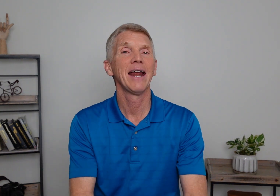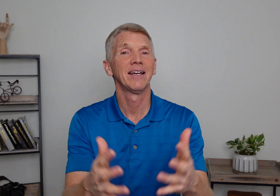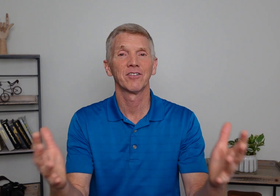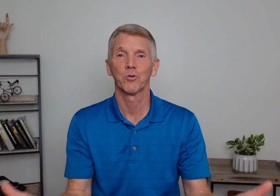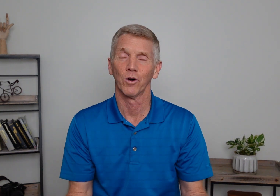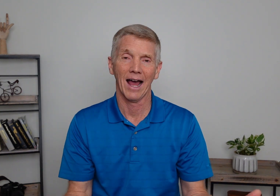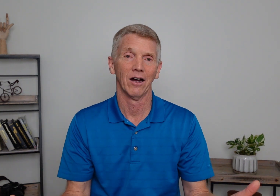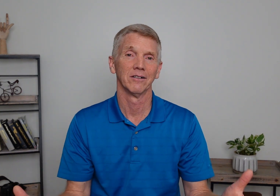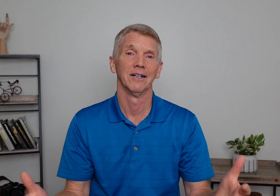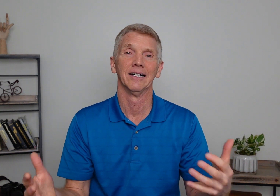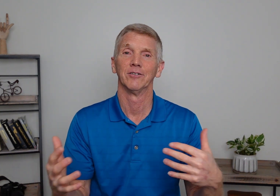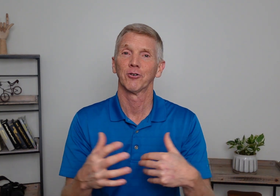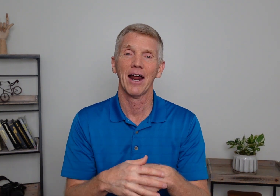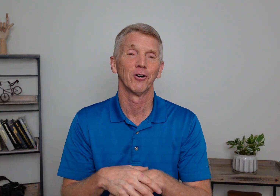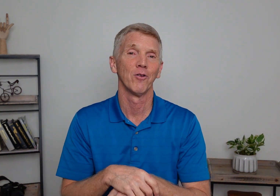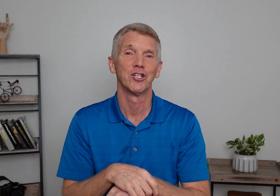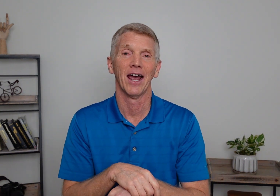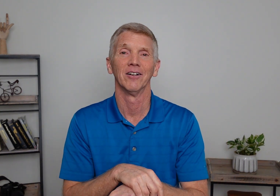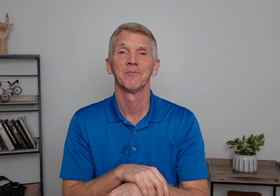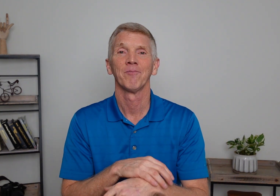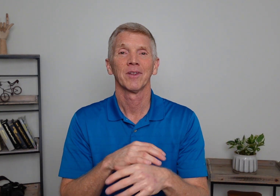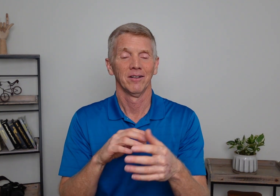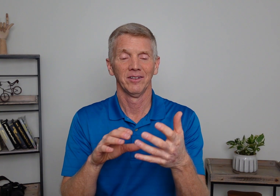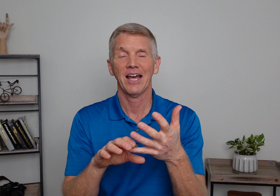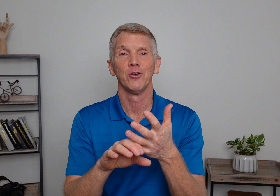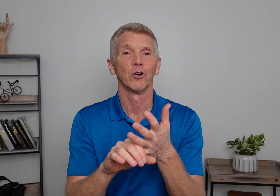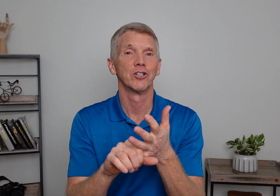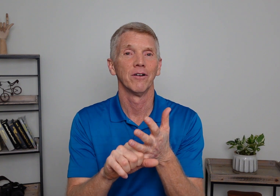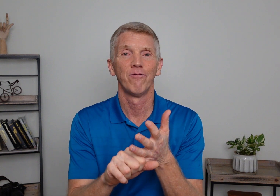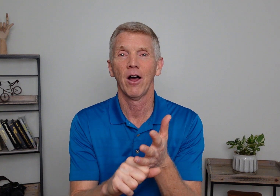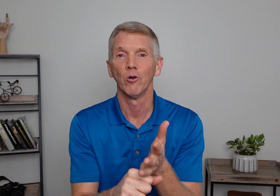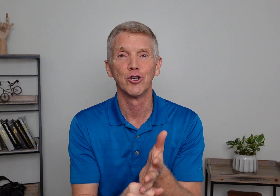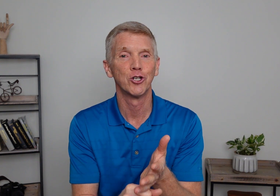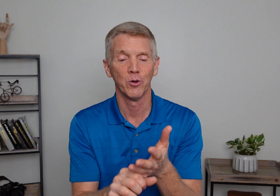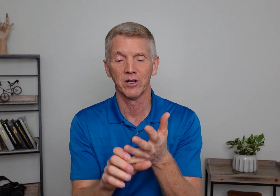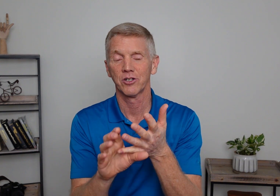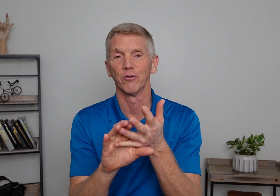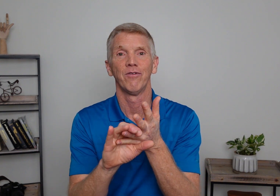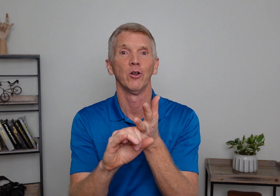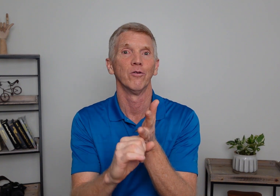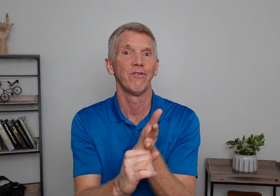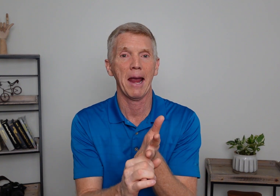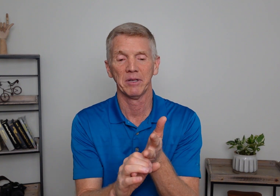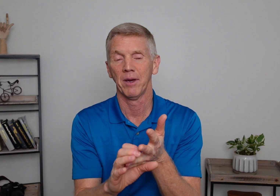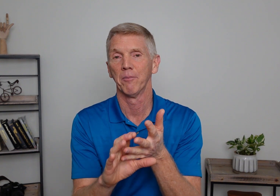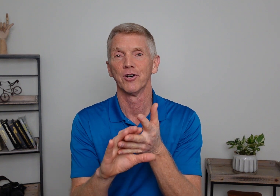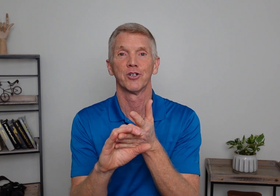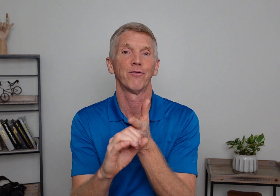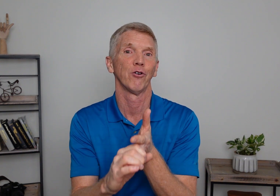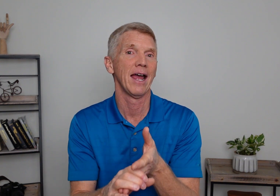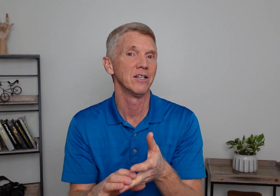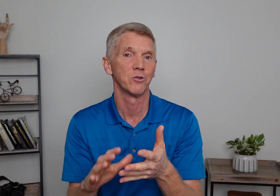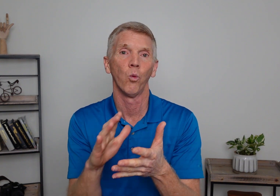get this word out, trying to grow the channel. Let your fellow students, your fellow family members, friends,